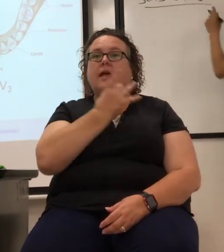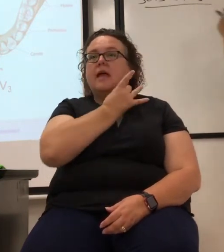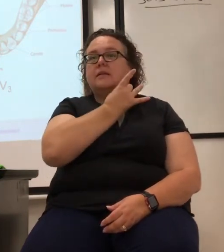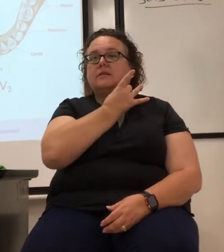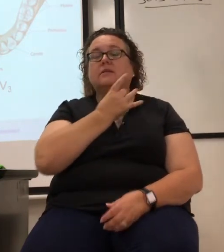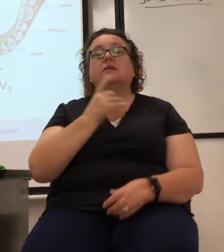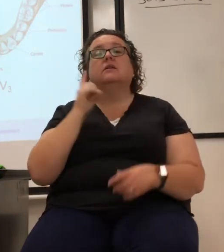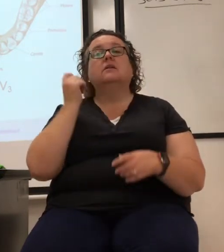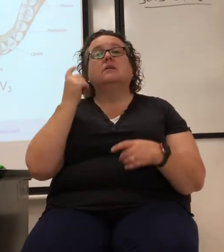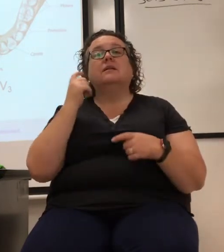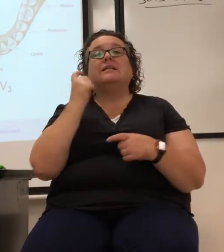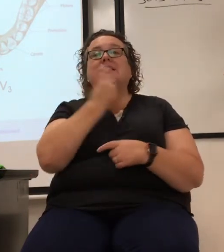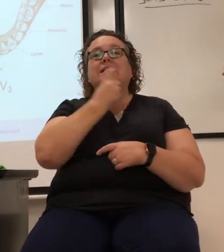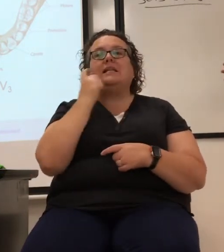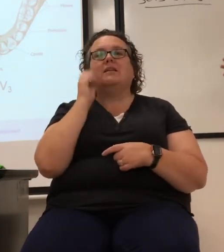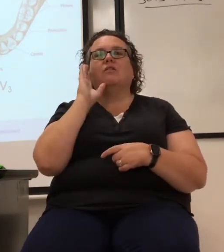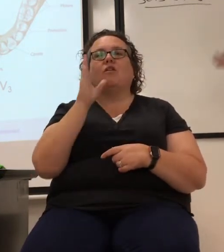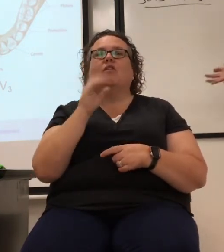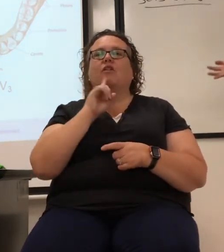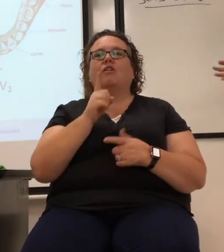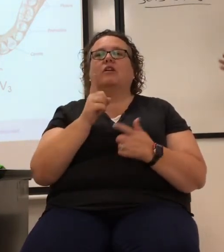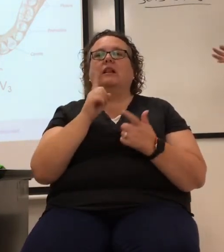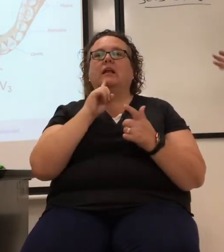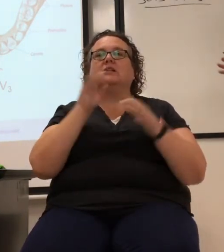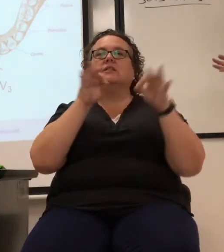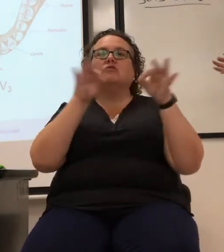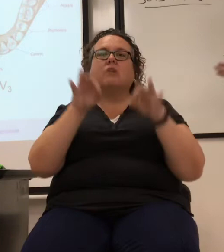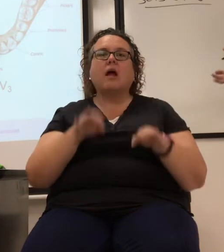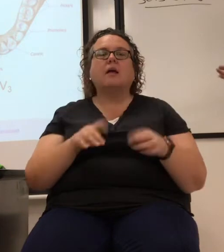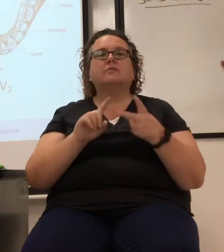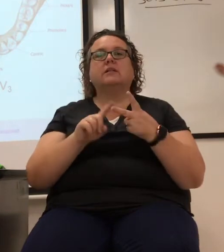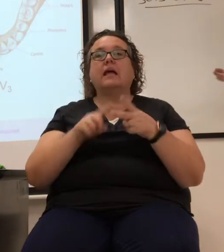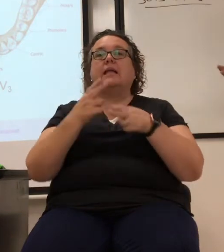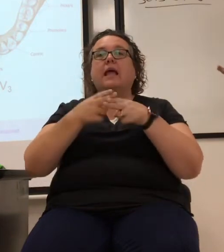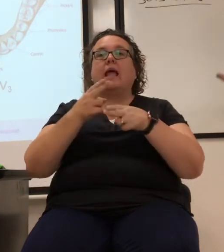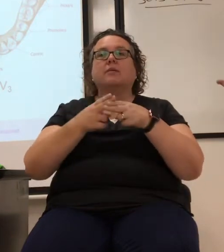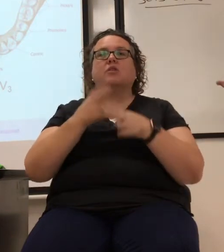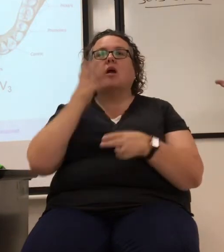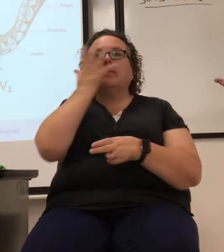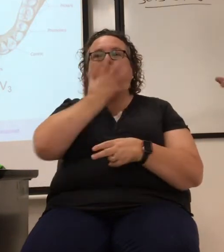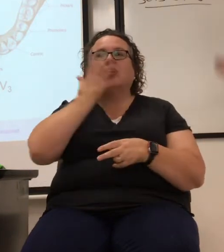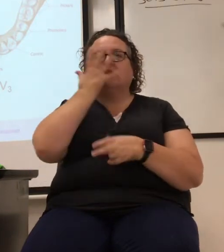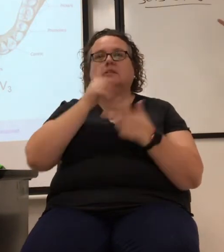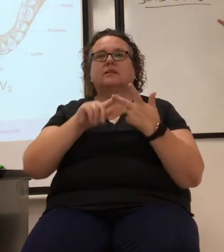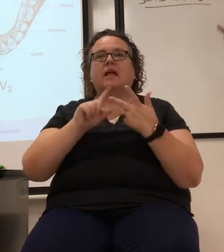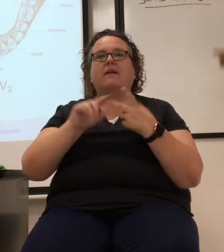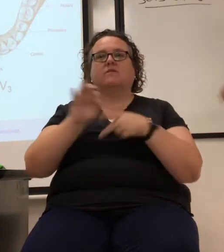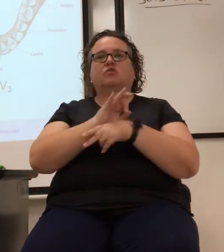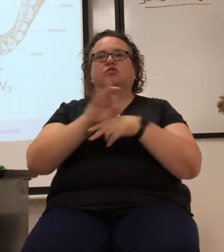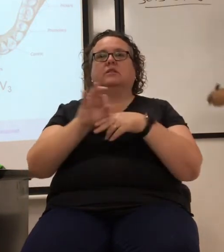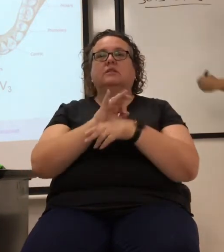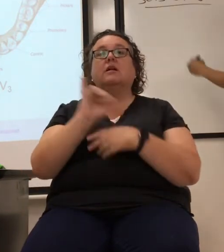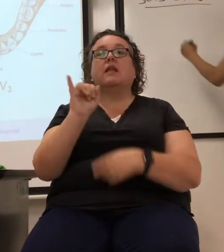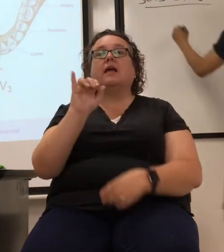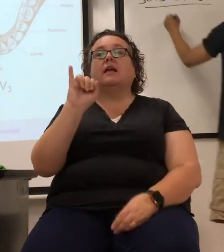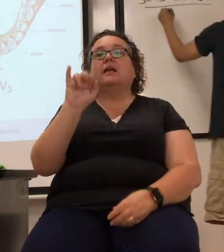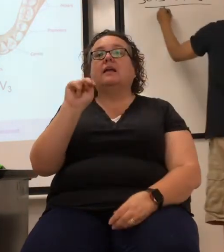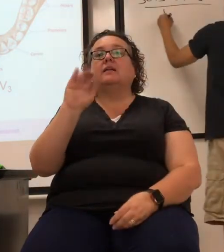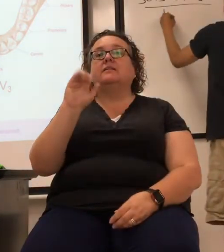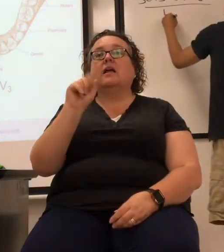teeth are kind of described, named on their appearance and function, like incisors.